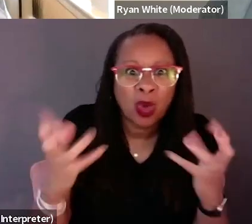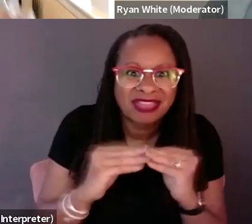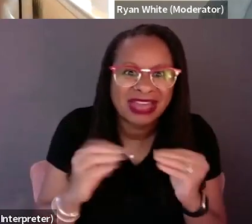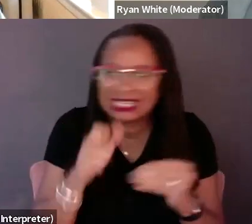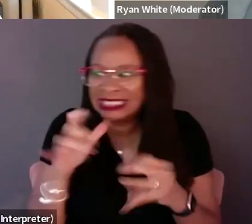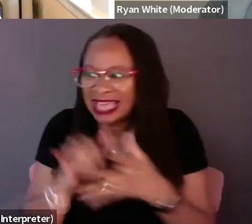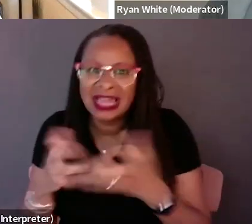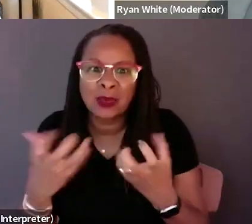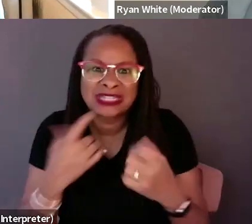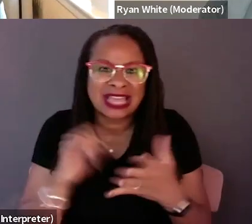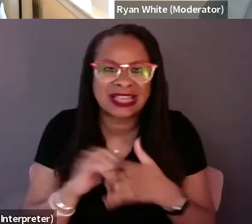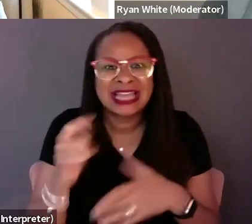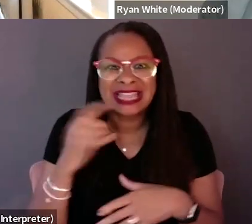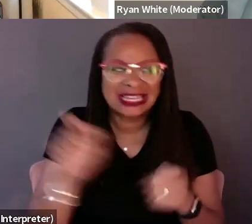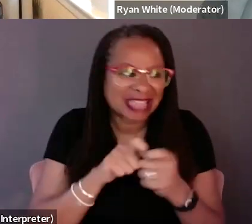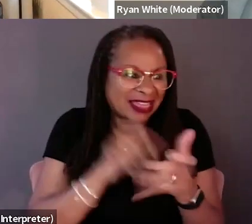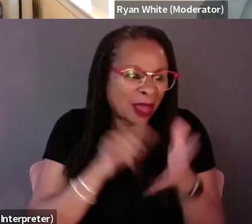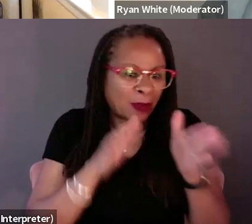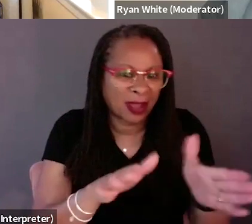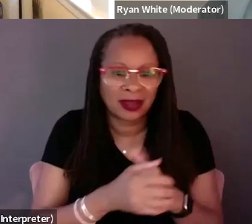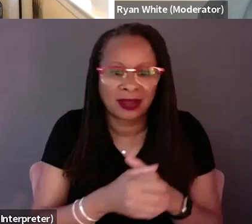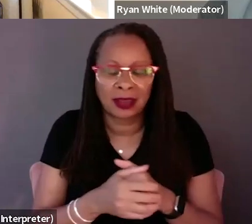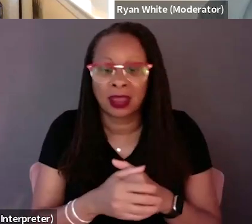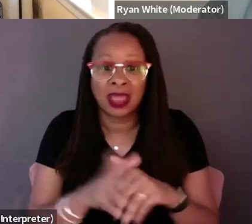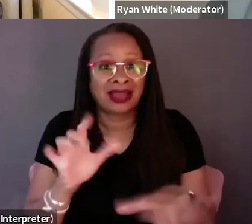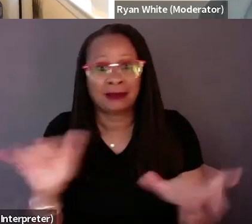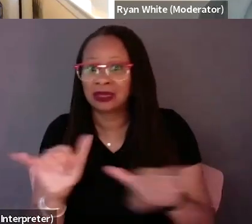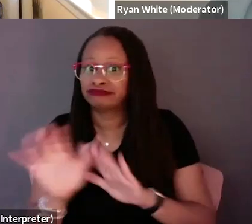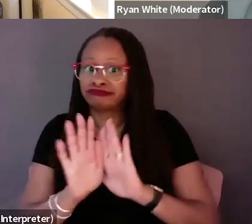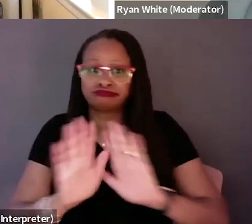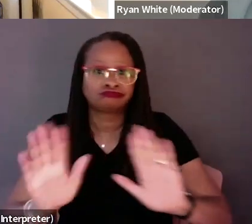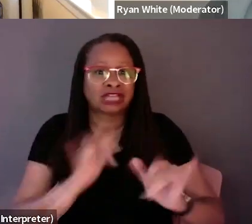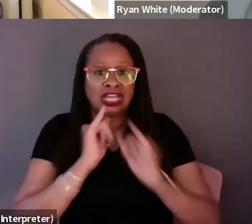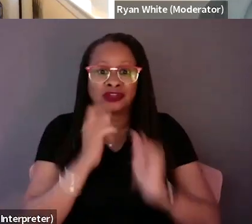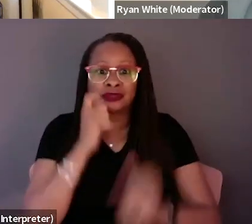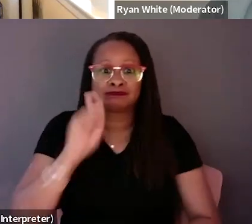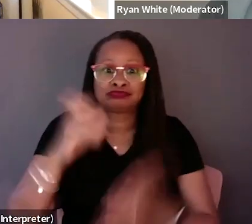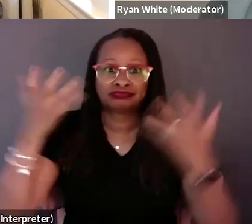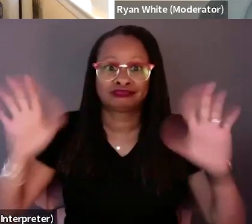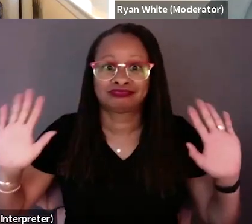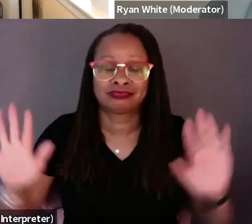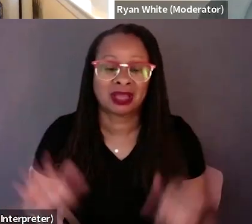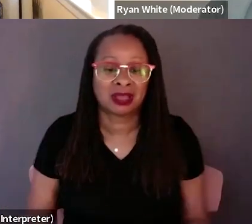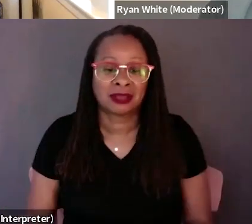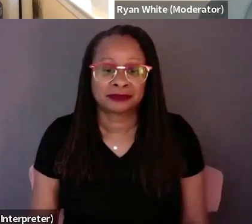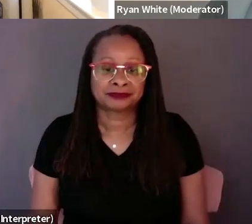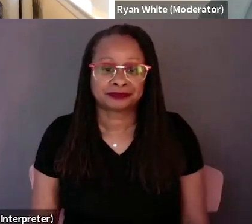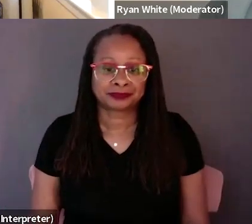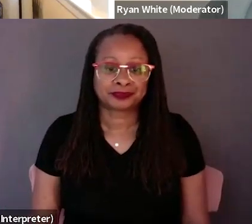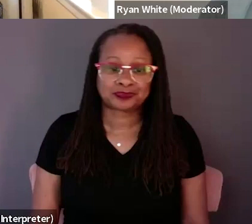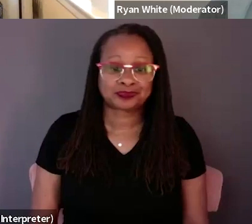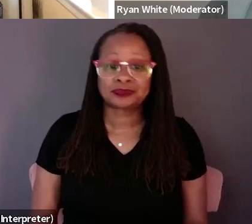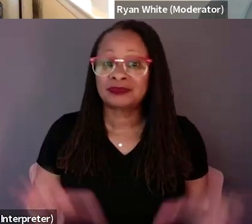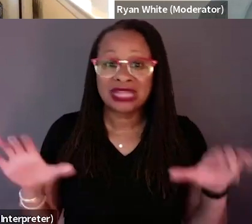want this, we want that, we want you to be saying it like this and like that. And like, I'm just like, these are the interviews. I mean, we followed, we